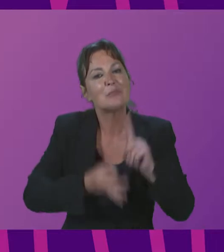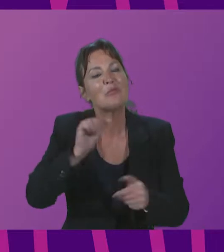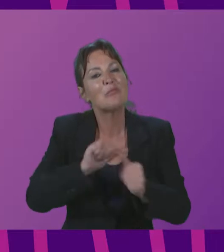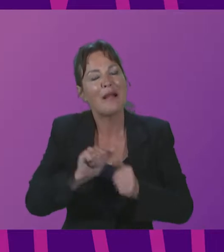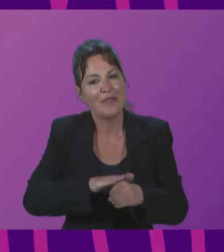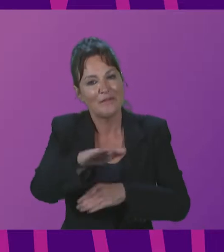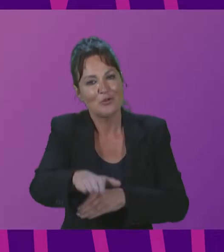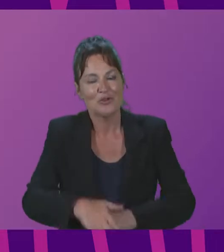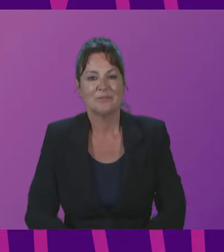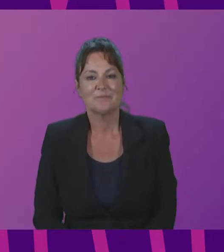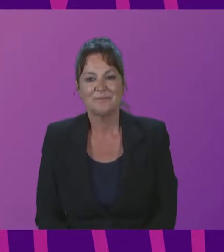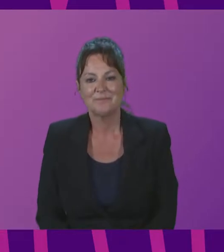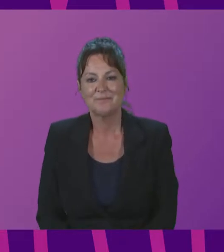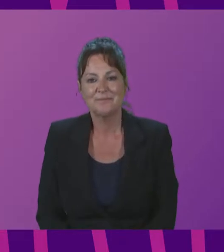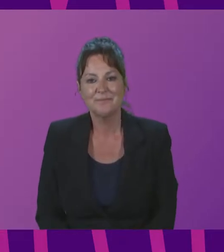Thank you.